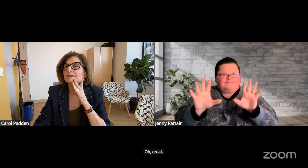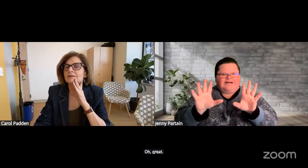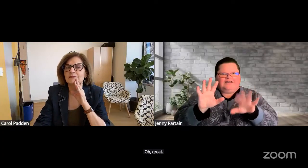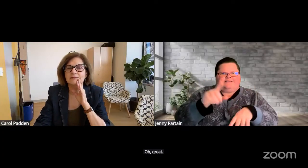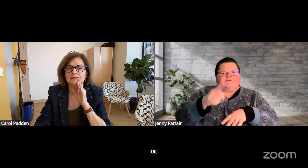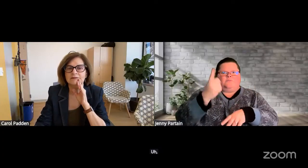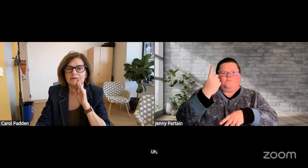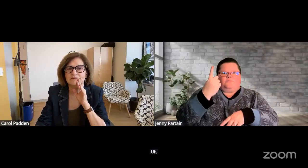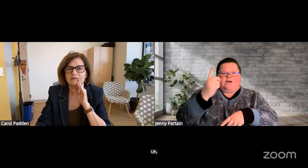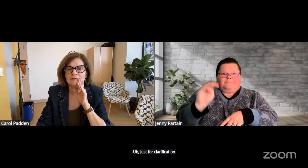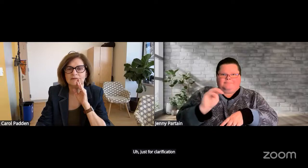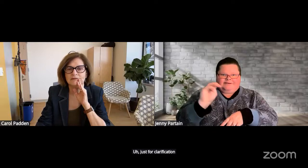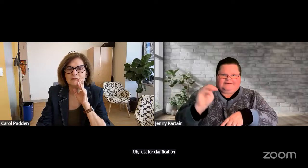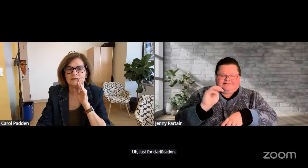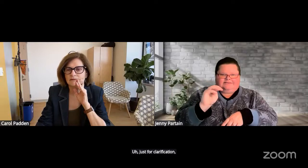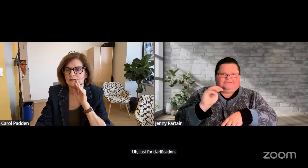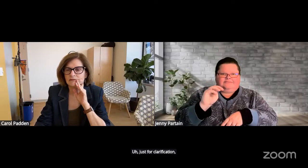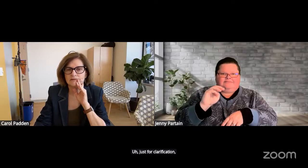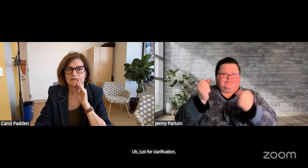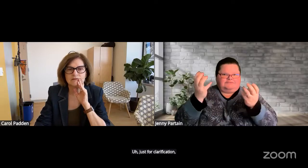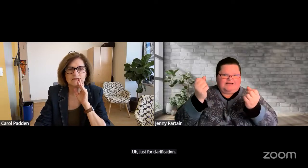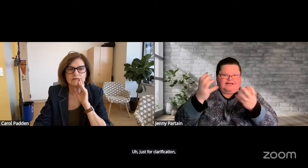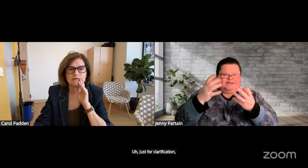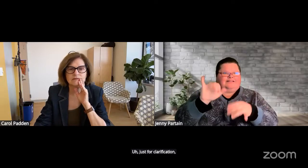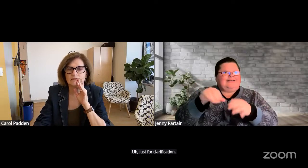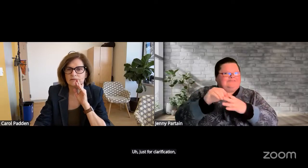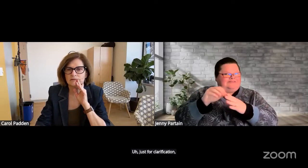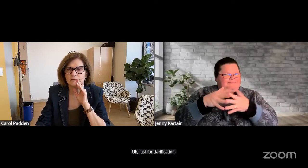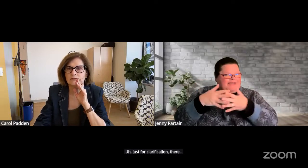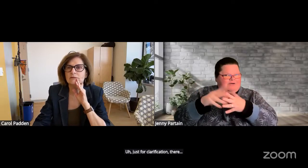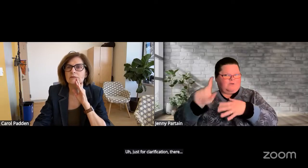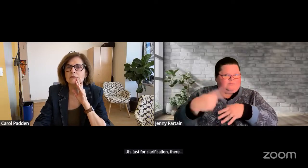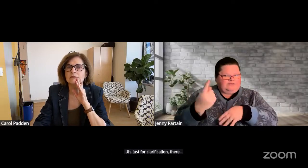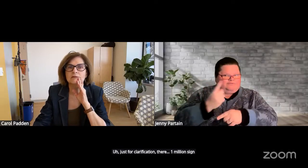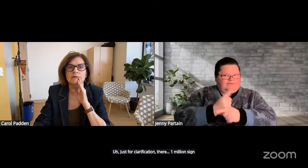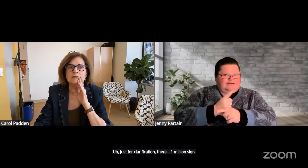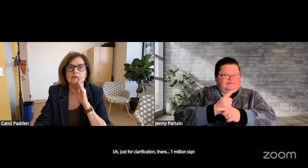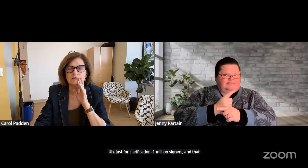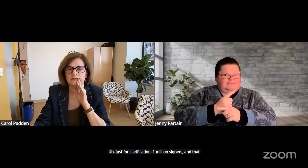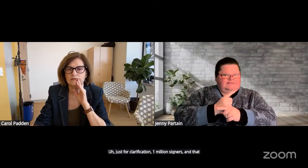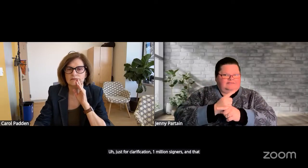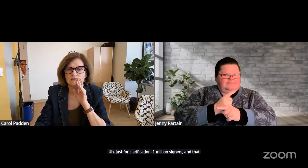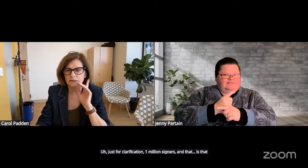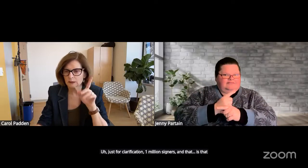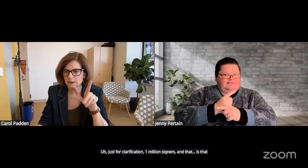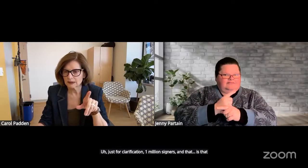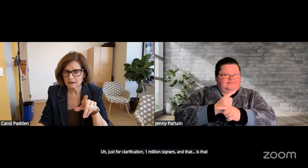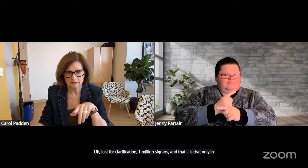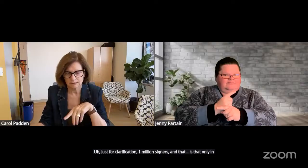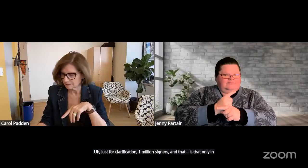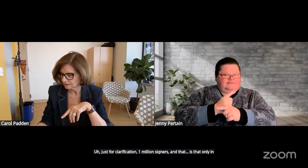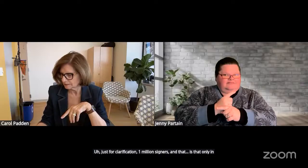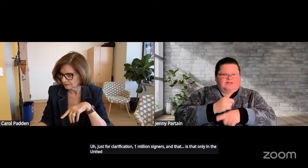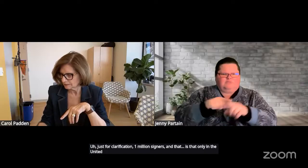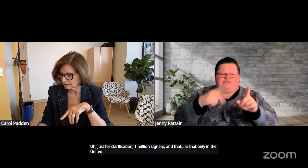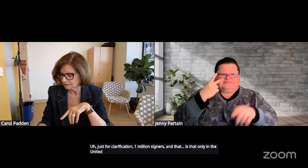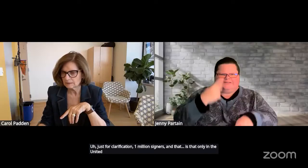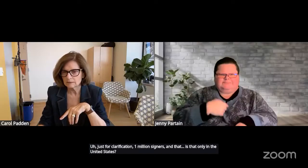Just for clarification, there are 1 million signers, and is that only in the United States, in